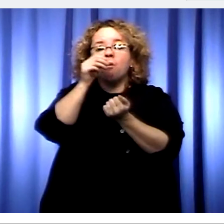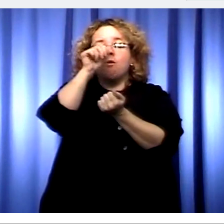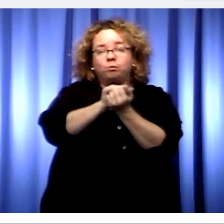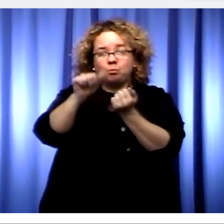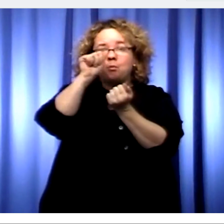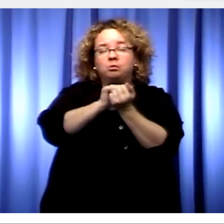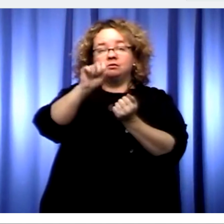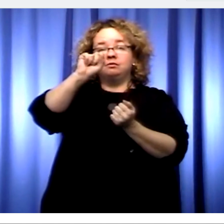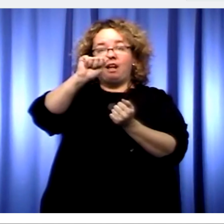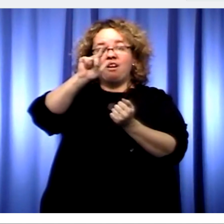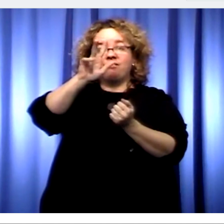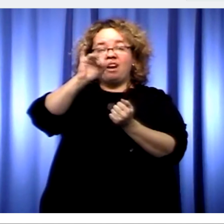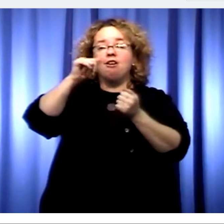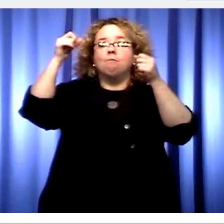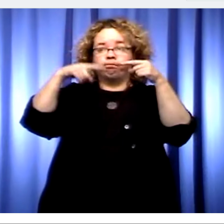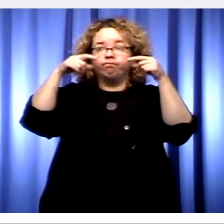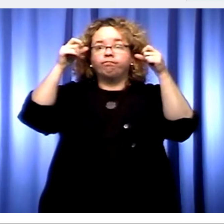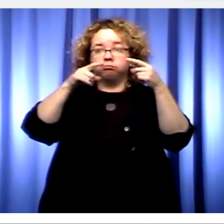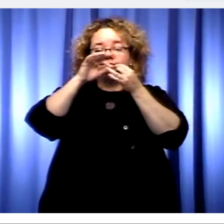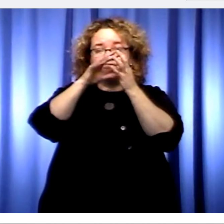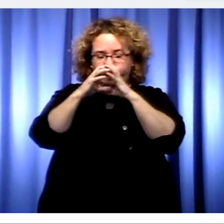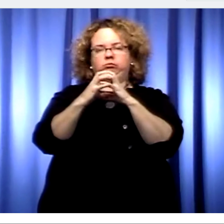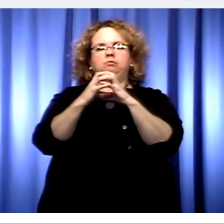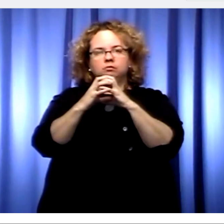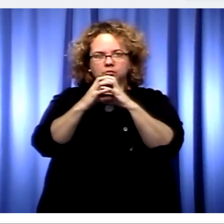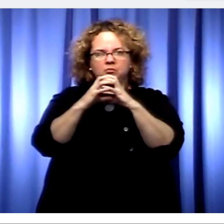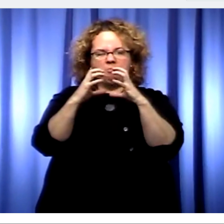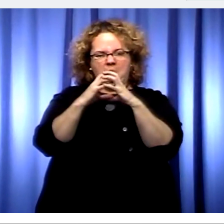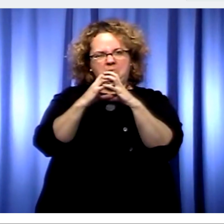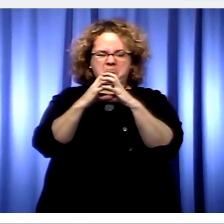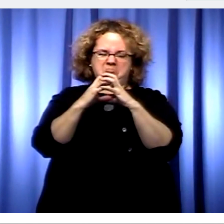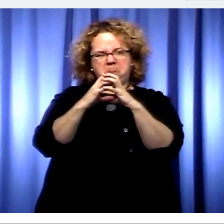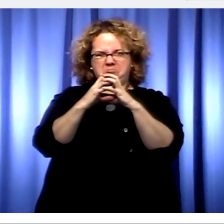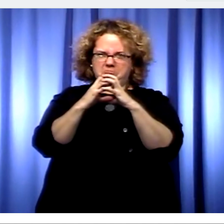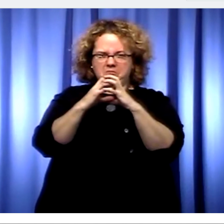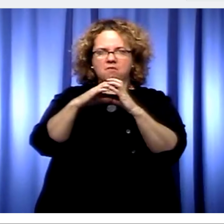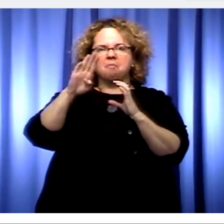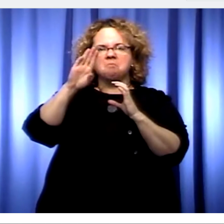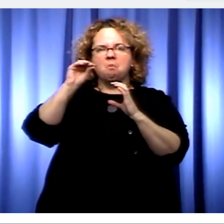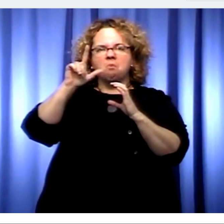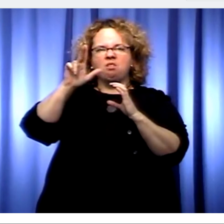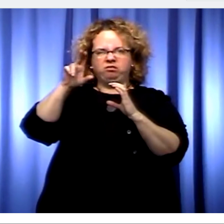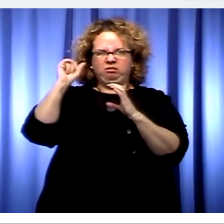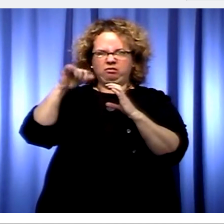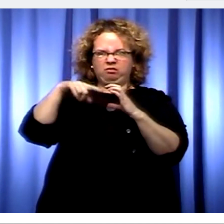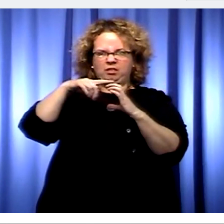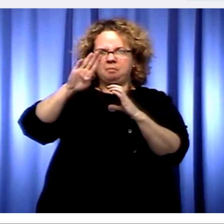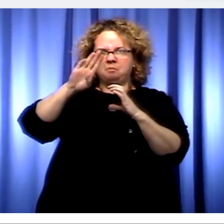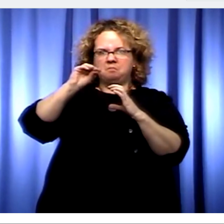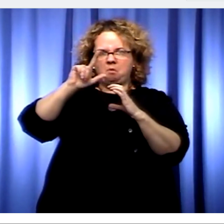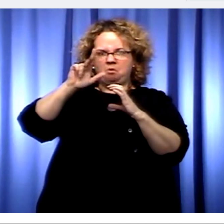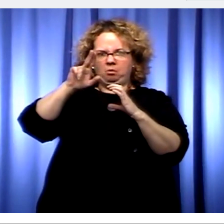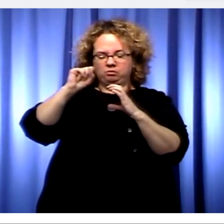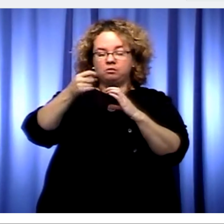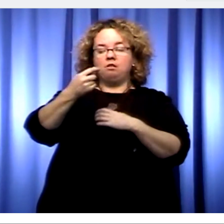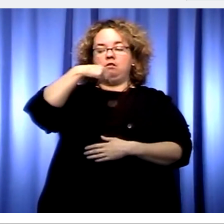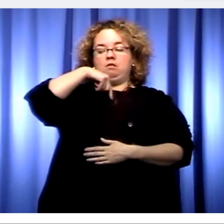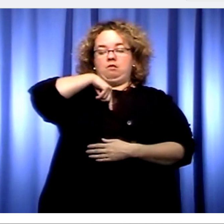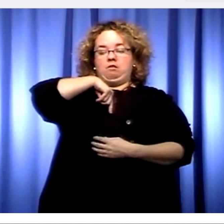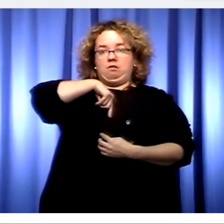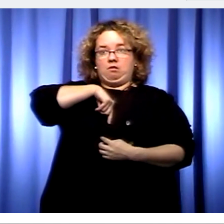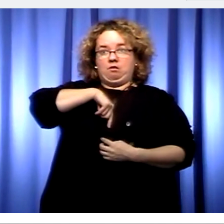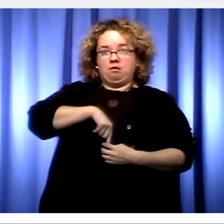So it breaks down the sugar into smaller particles, and it becomes this ball that's